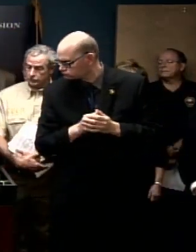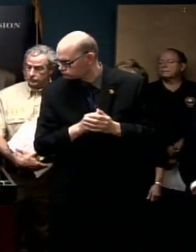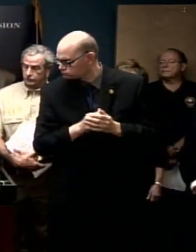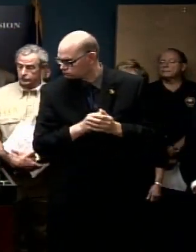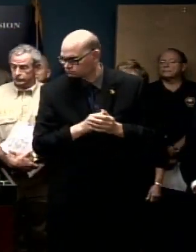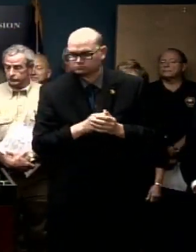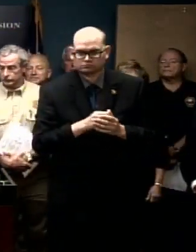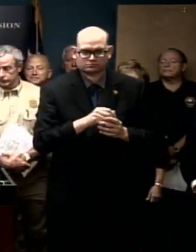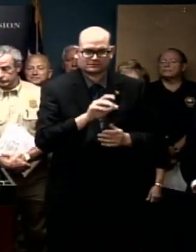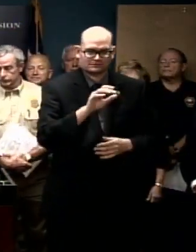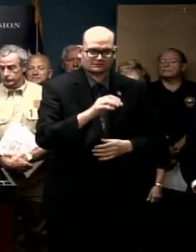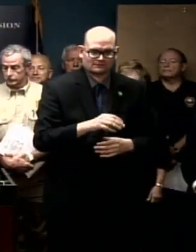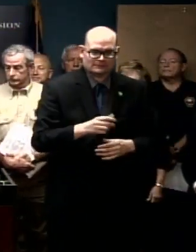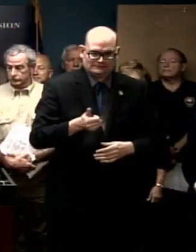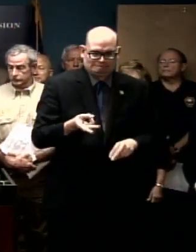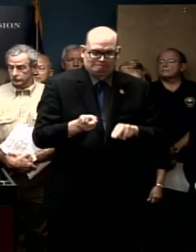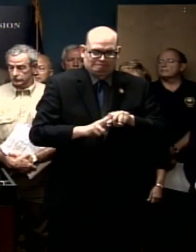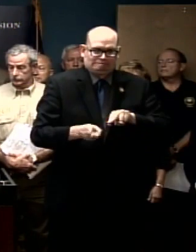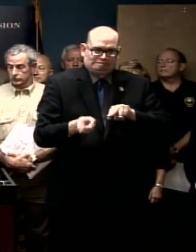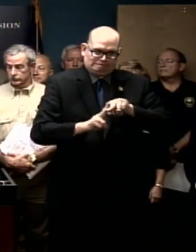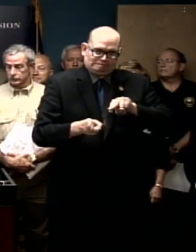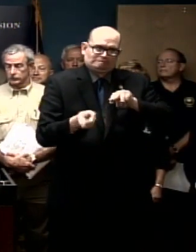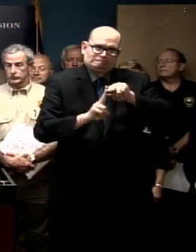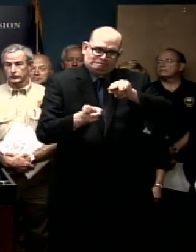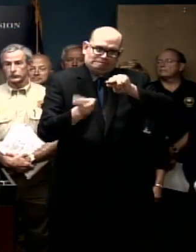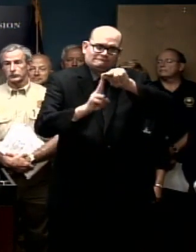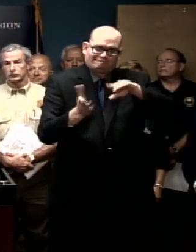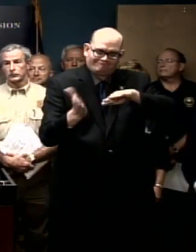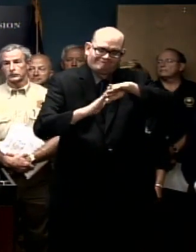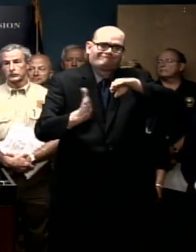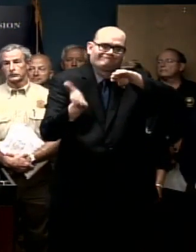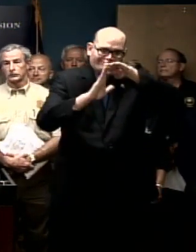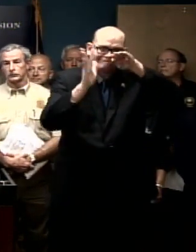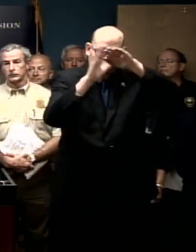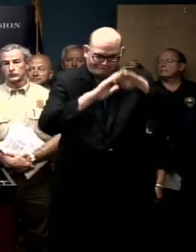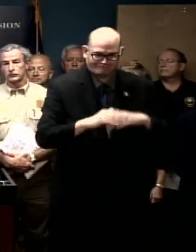Because it goes up like constantly, is